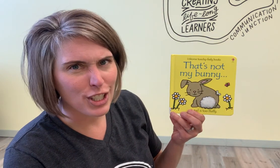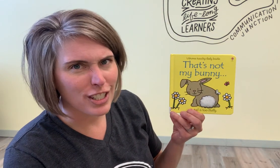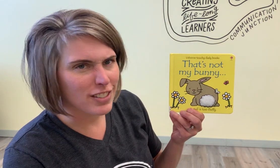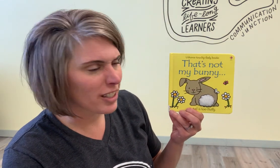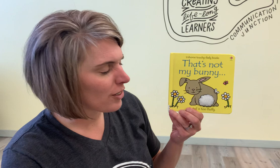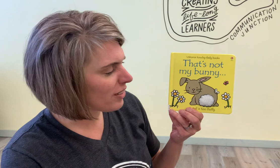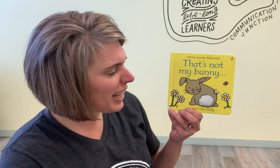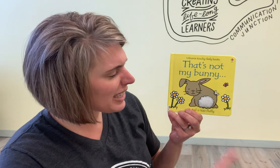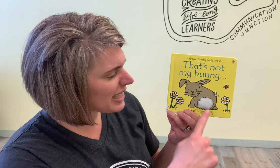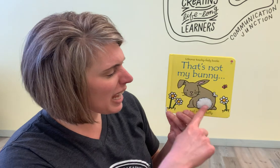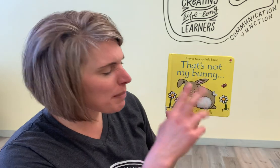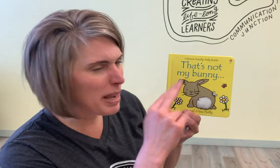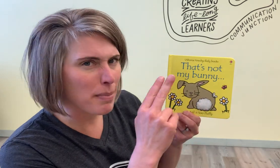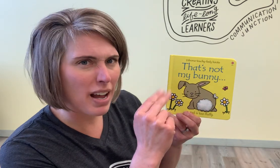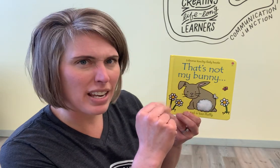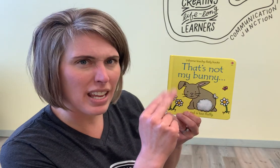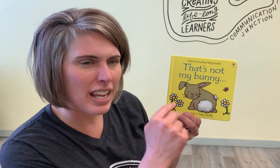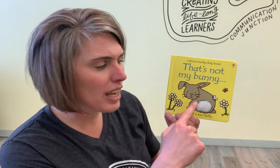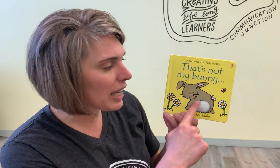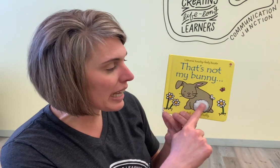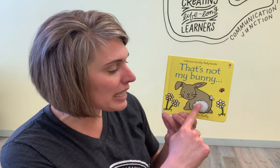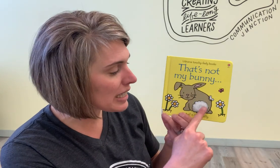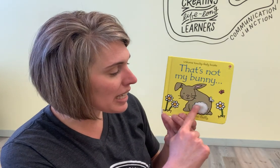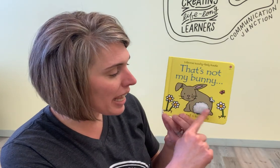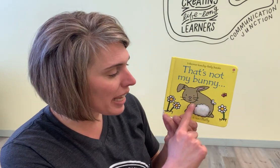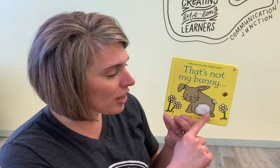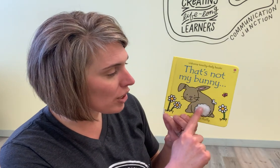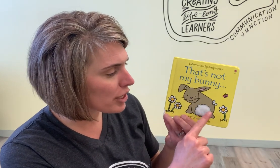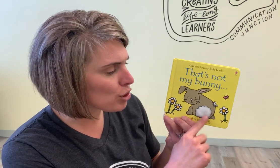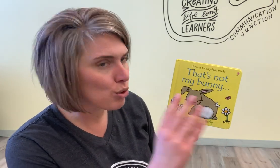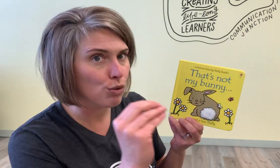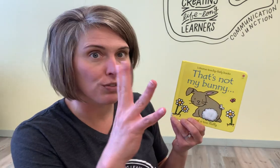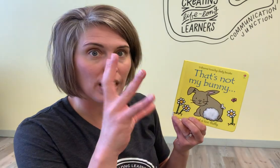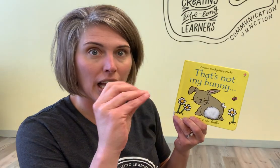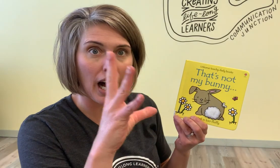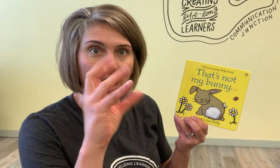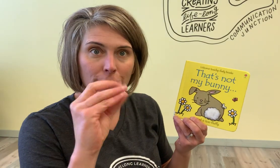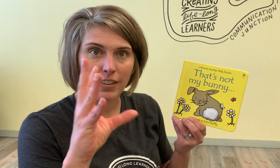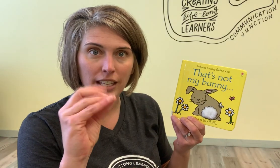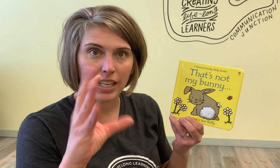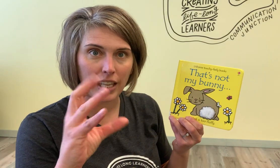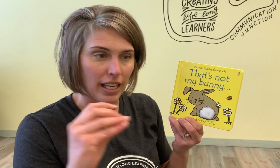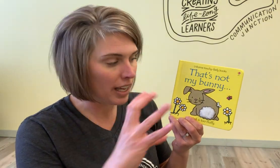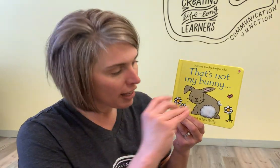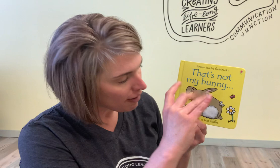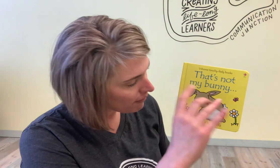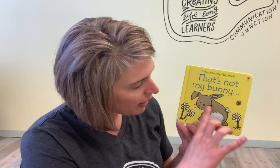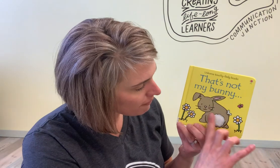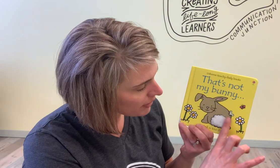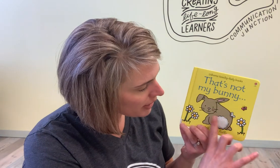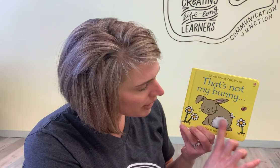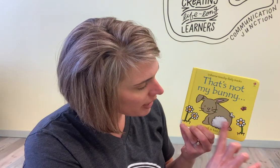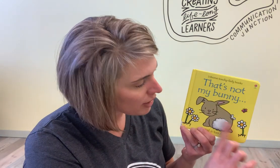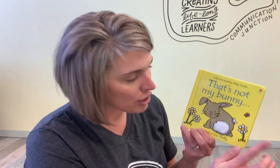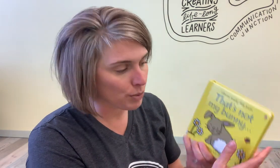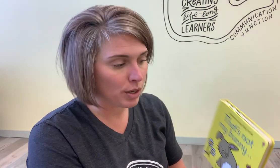Adjectives in here. That's not my bunny. His tail is too fluffy. Fluffy. So we can work